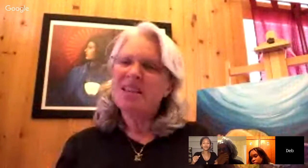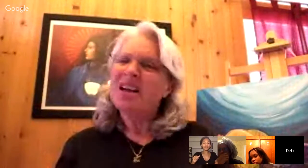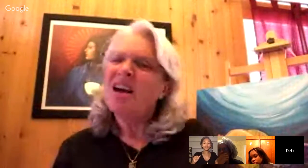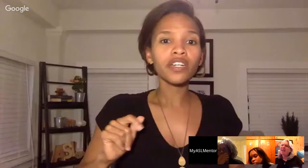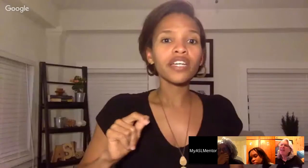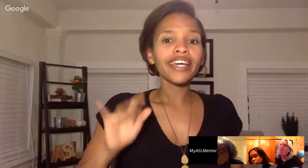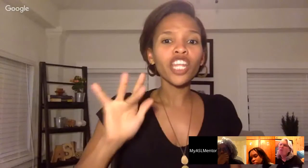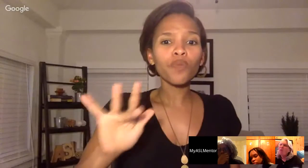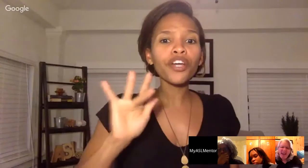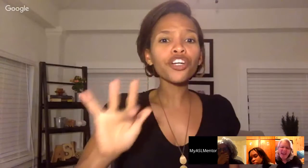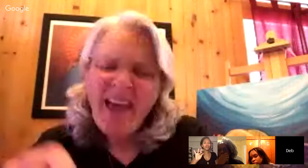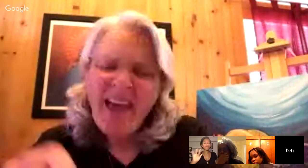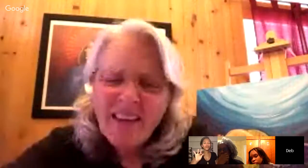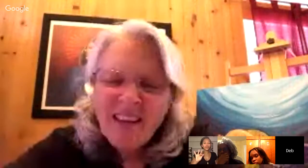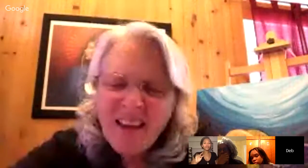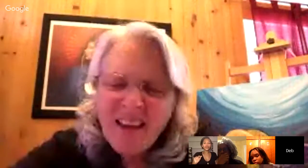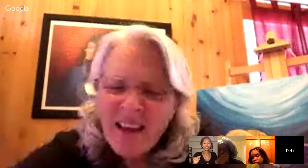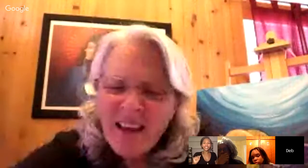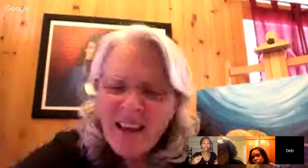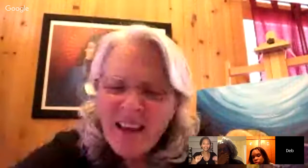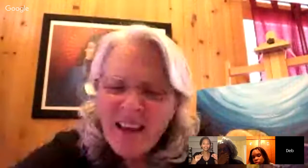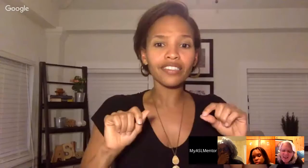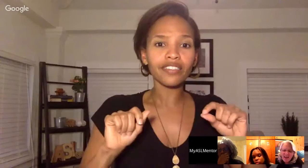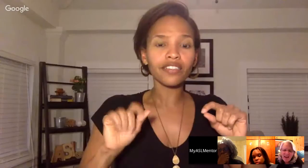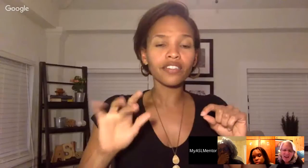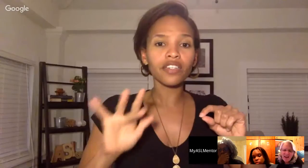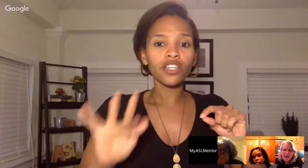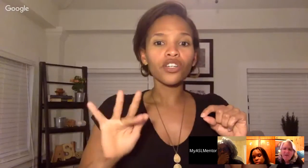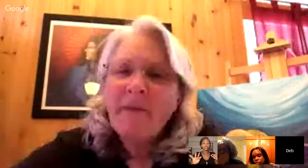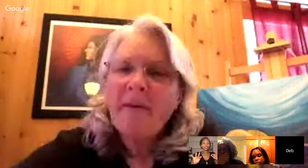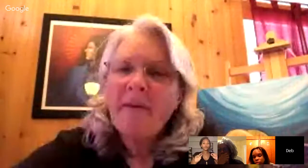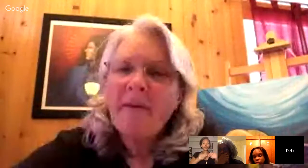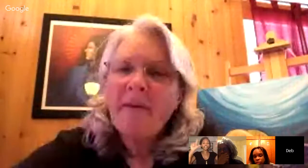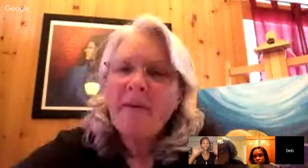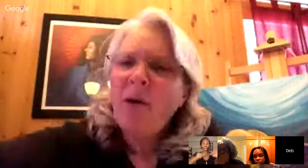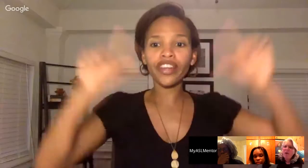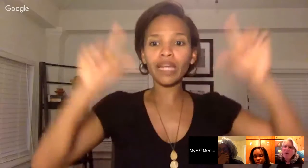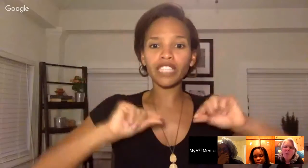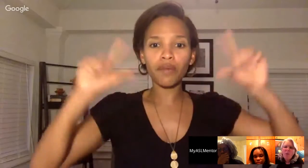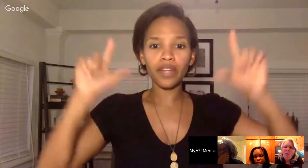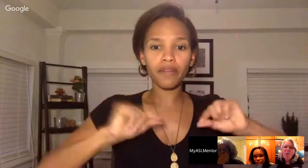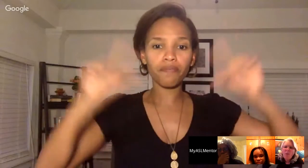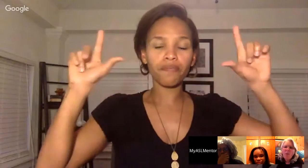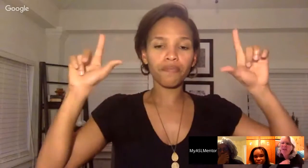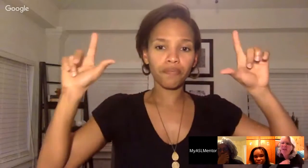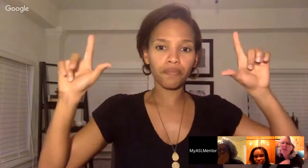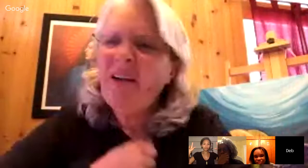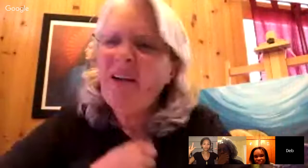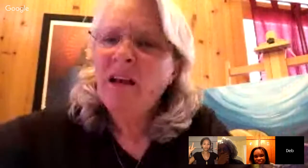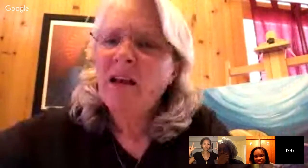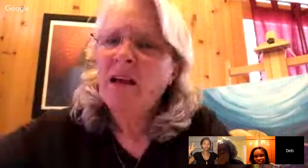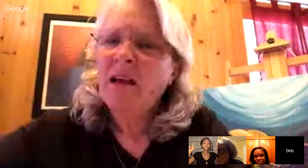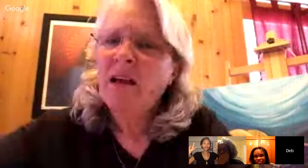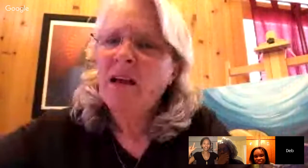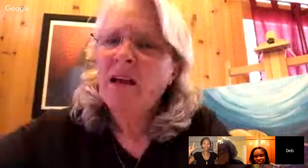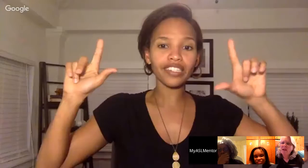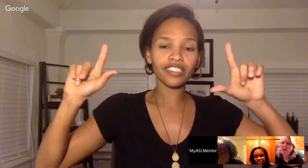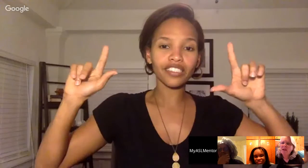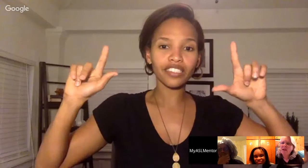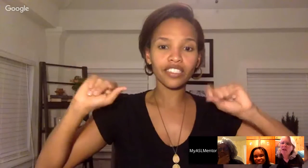Deb, Yeah. can you put your computer on mute again? No. Just because your screen keeps coming up. I'm sorry. It's okay.